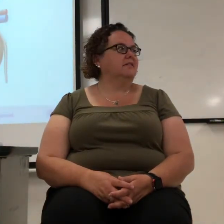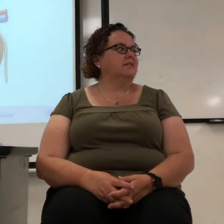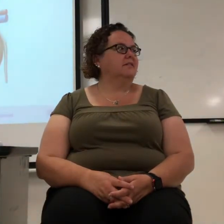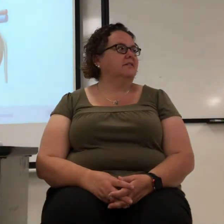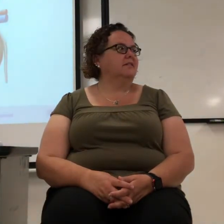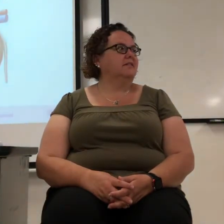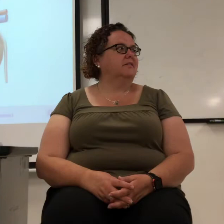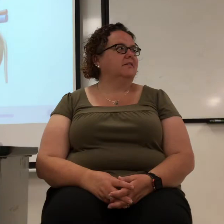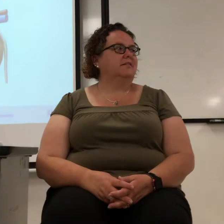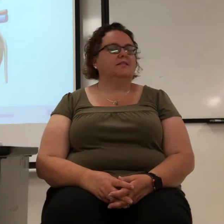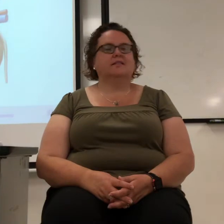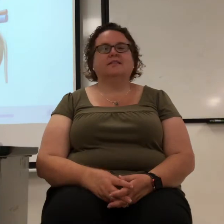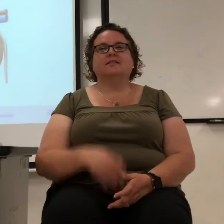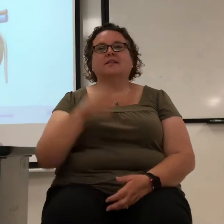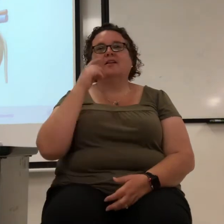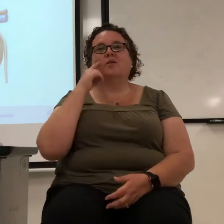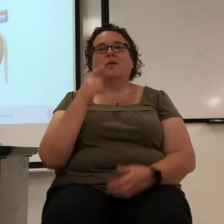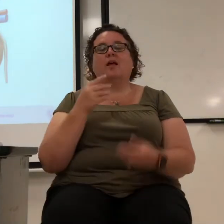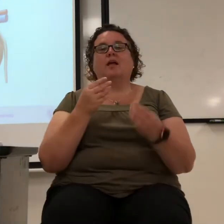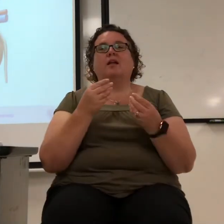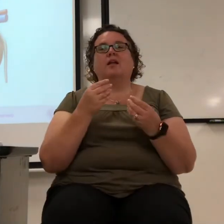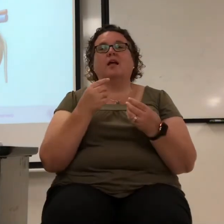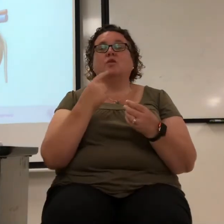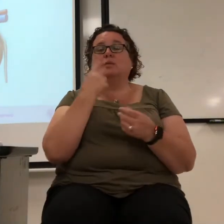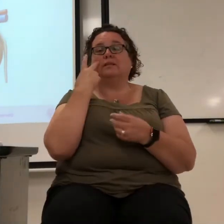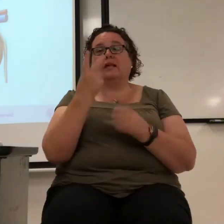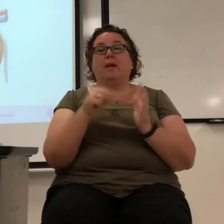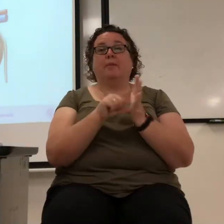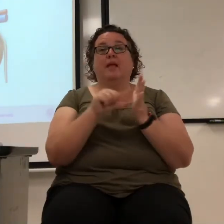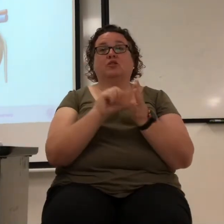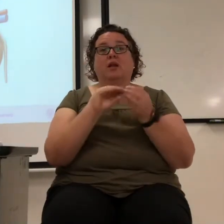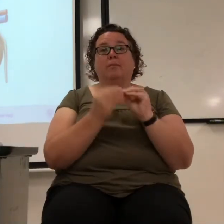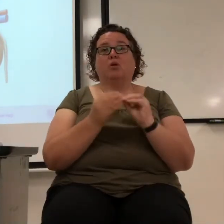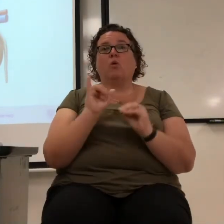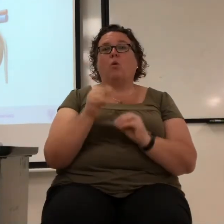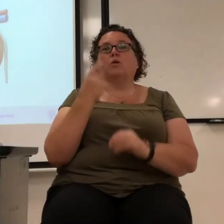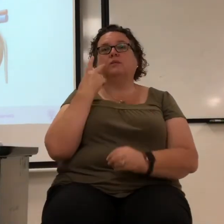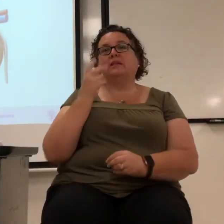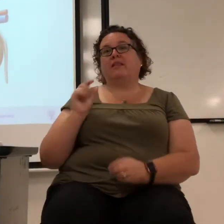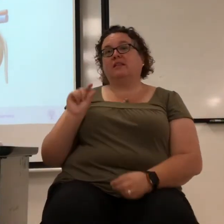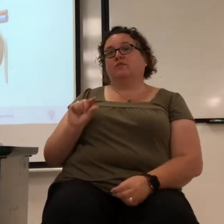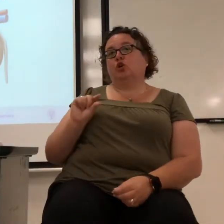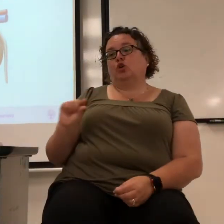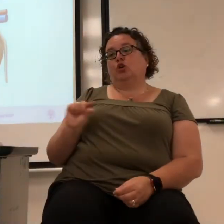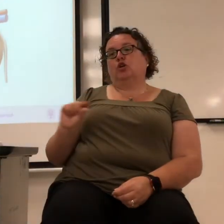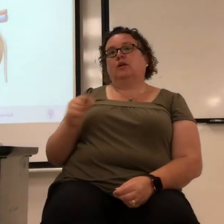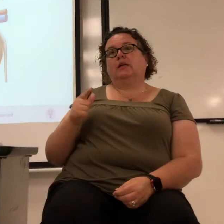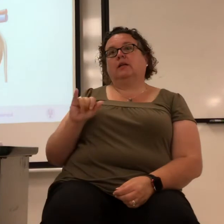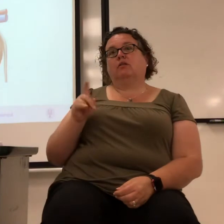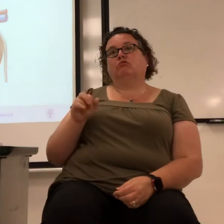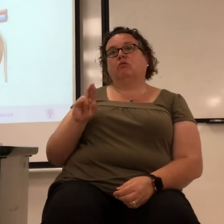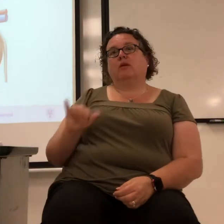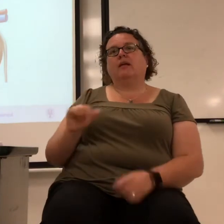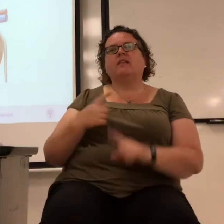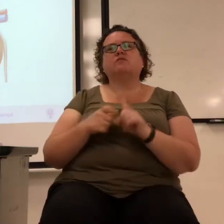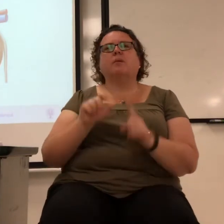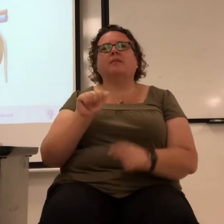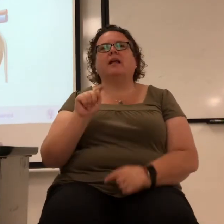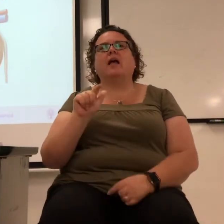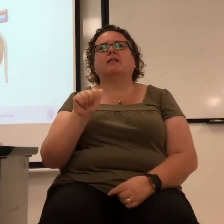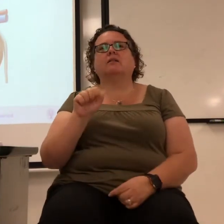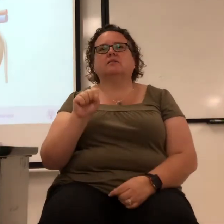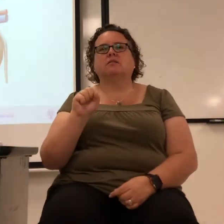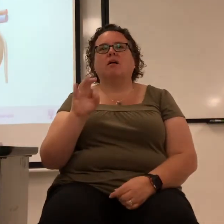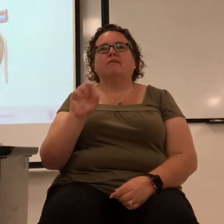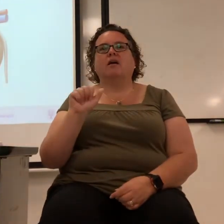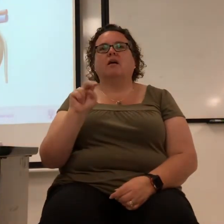Remember, I give you a page number and it says Gilroy, and or if you see this gray footer. It's a picture from the Atlas of Anatomy that's in the syllabus. Not